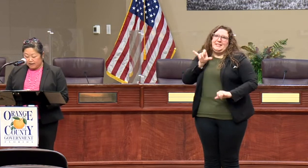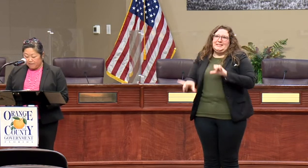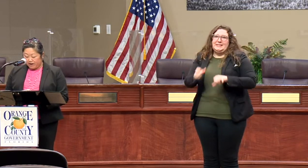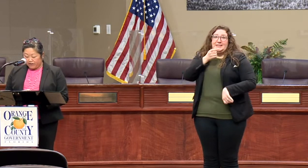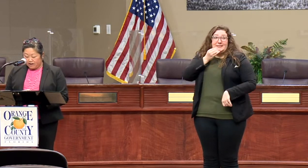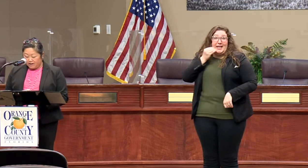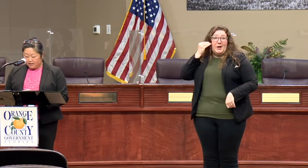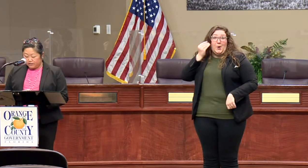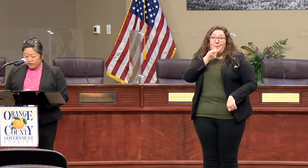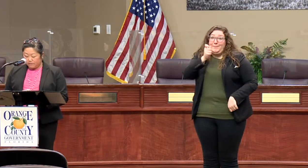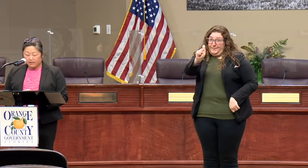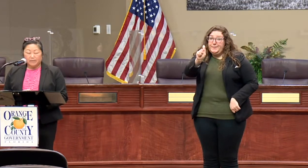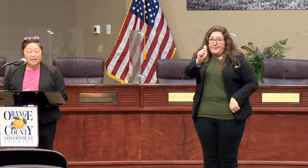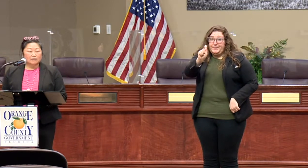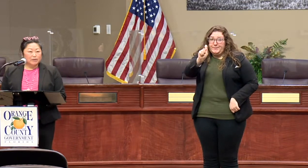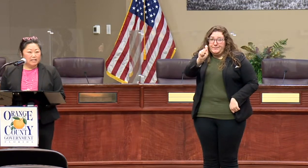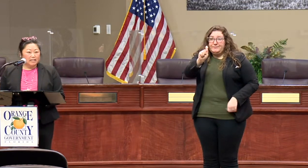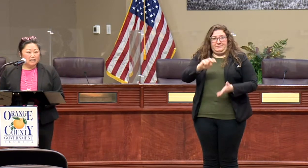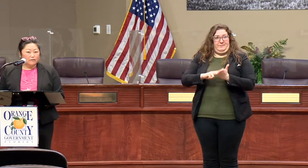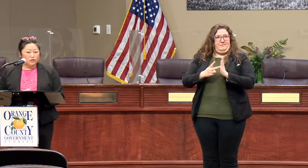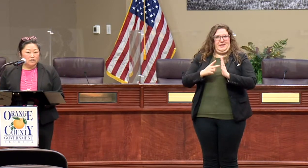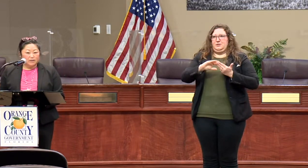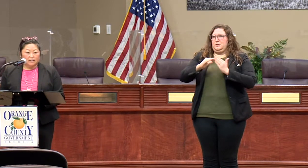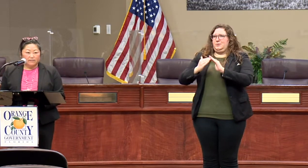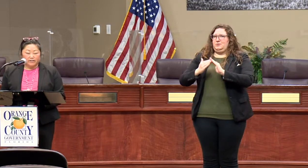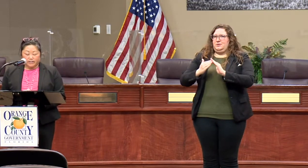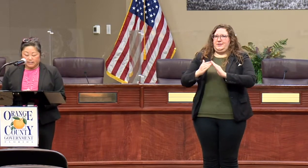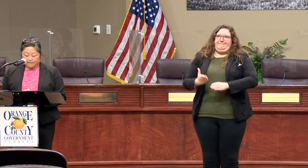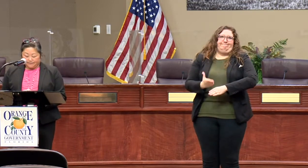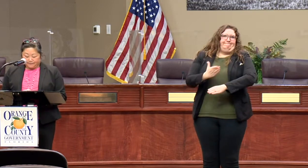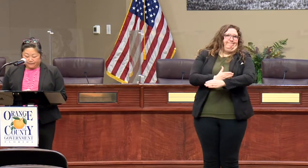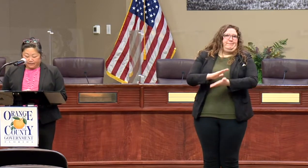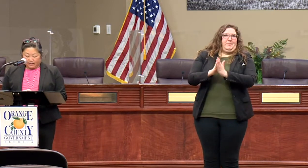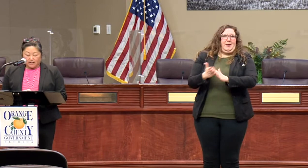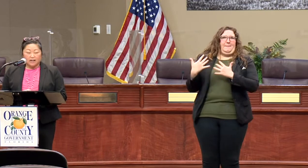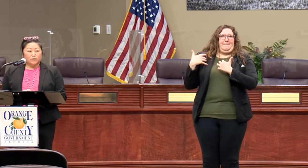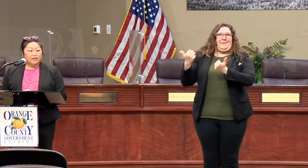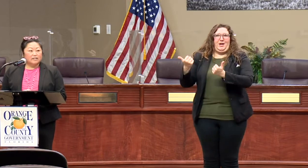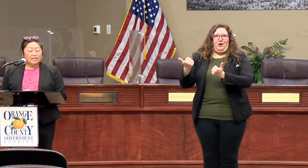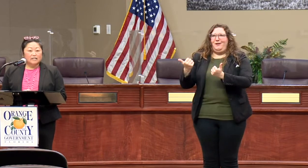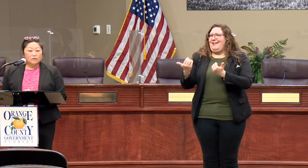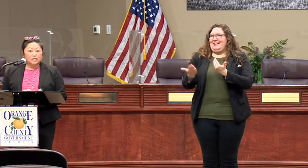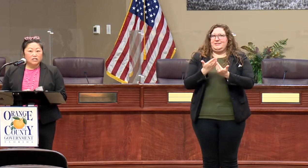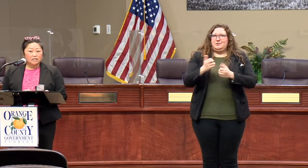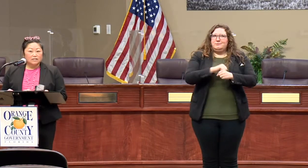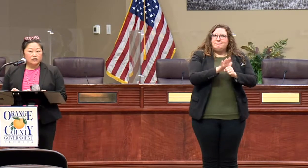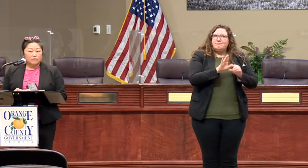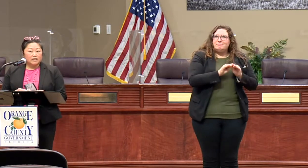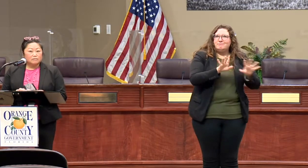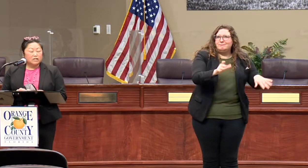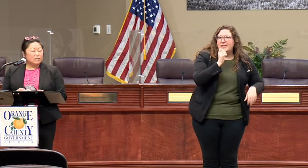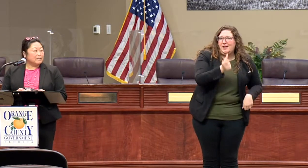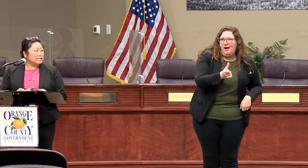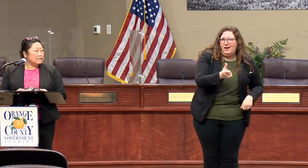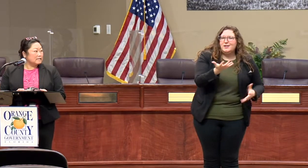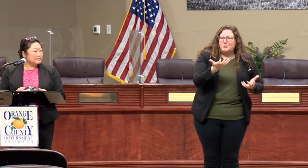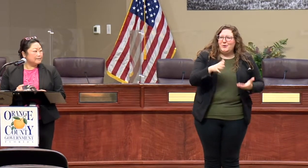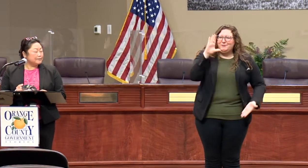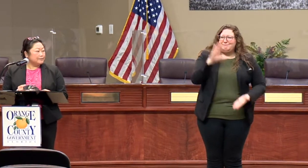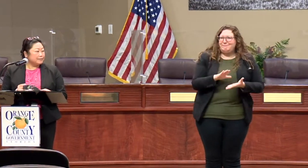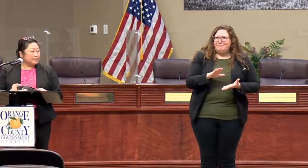us to get better and also limit the possibility of transmitting the virus. And with that, I'll take any questions and turn it back to Mayor